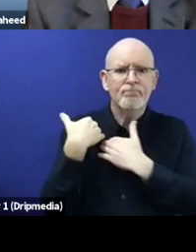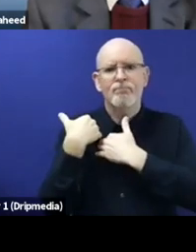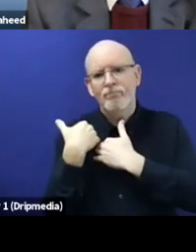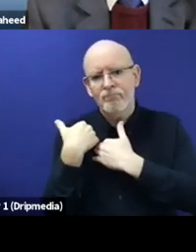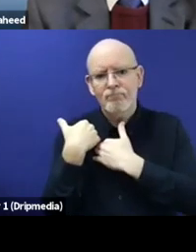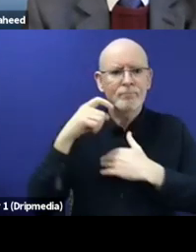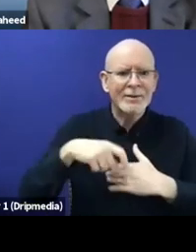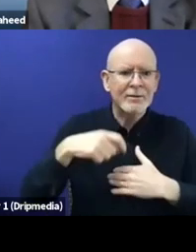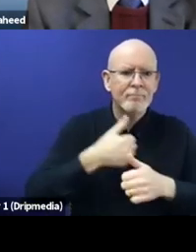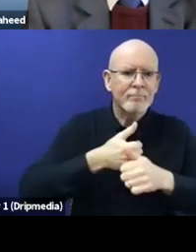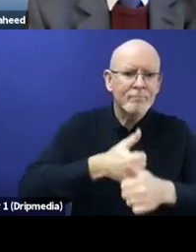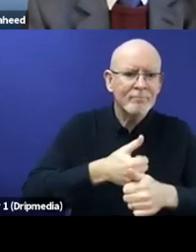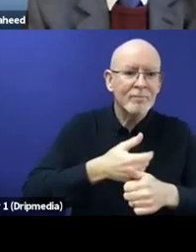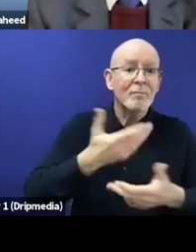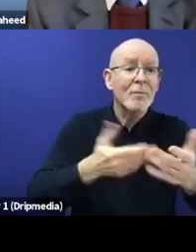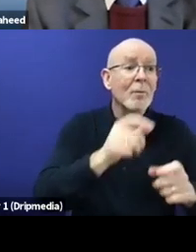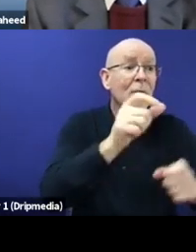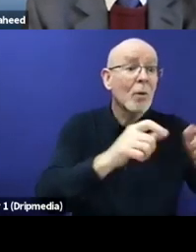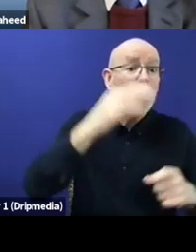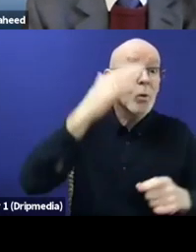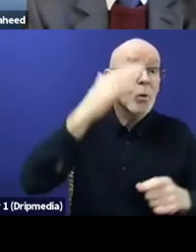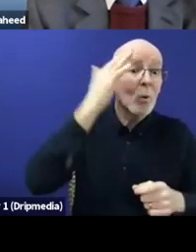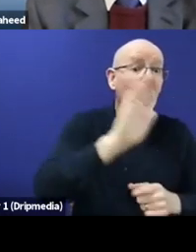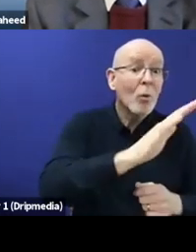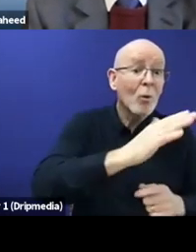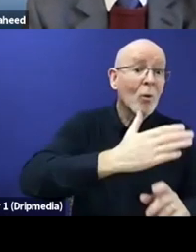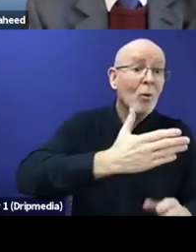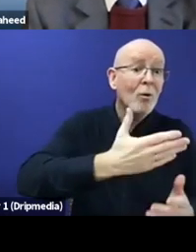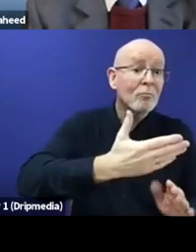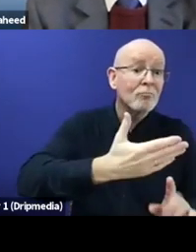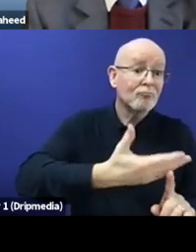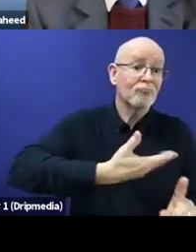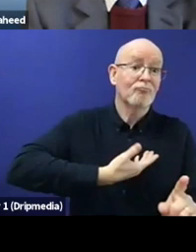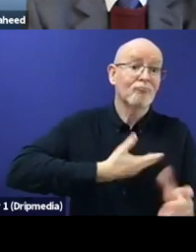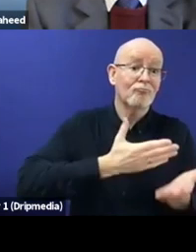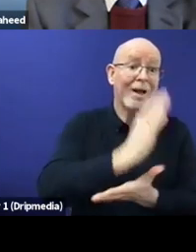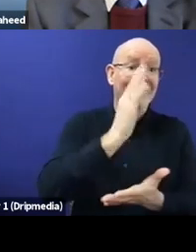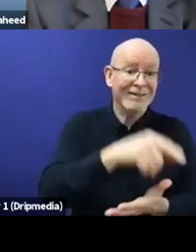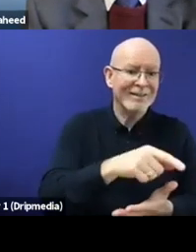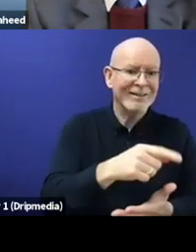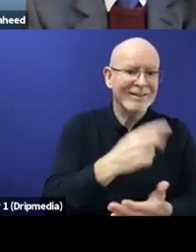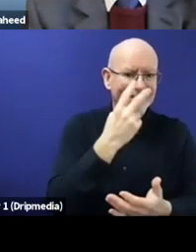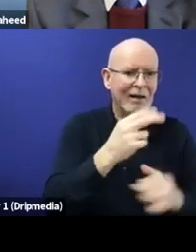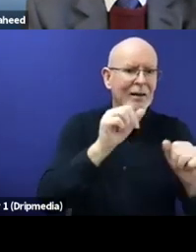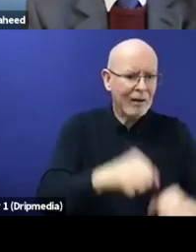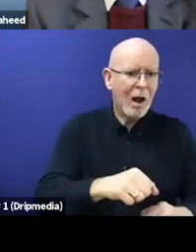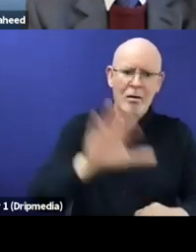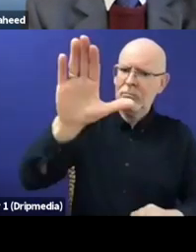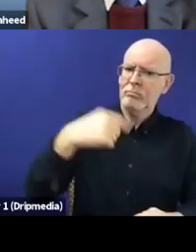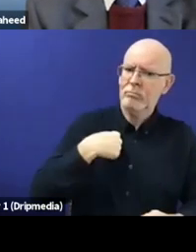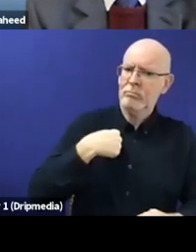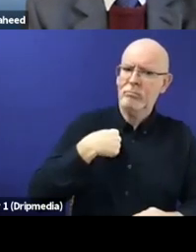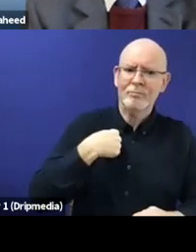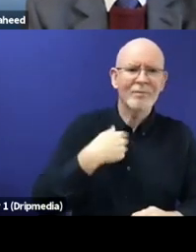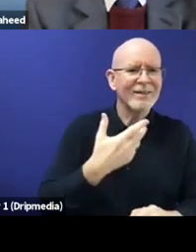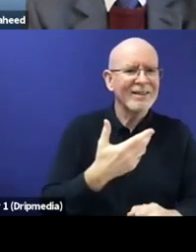that earlier, but thank you. I should point out that the Global Academic Interdisciplinary Network is seeking